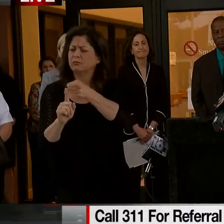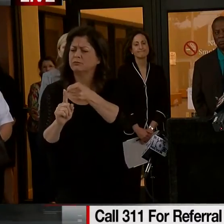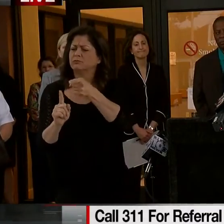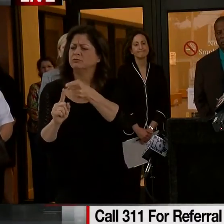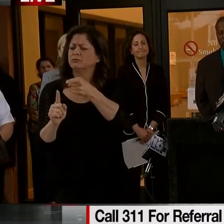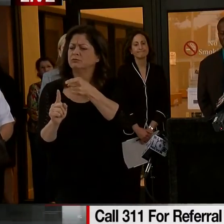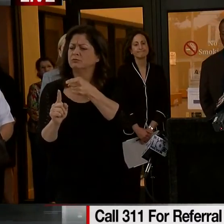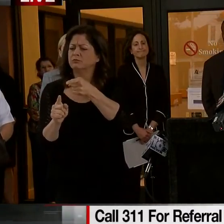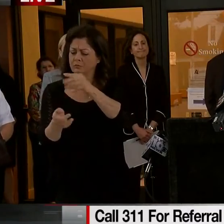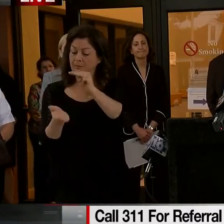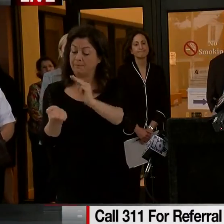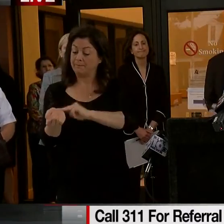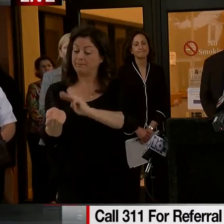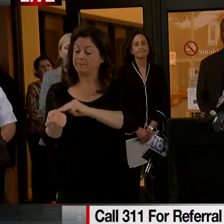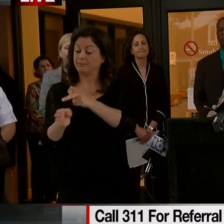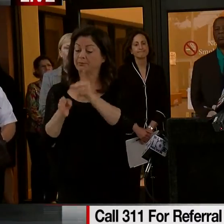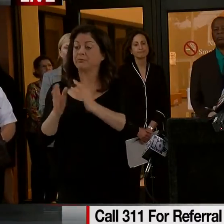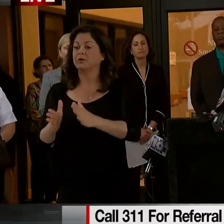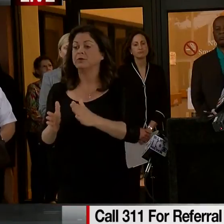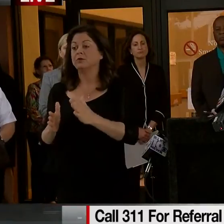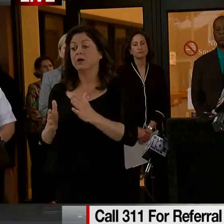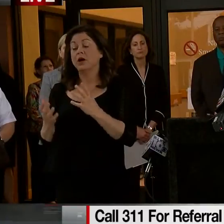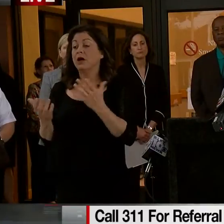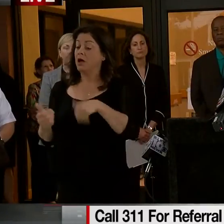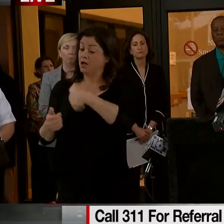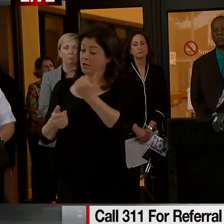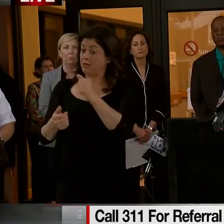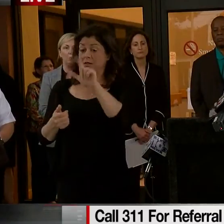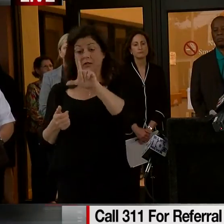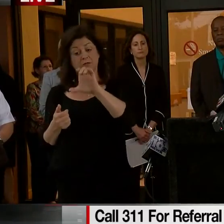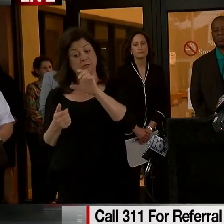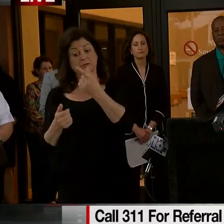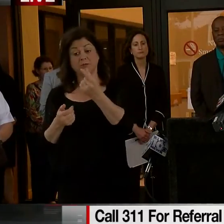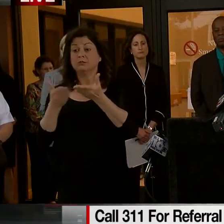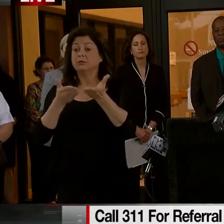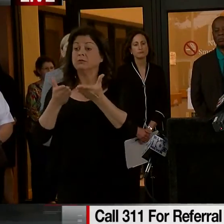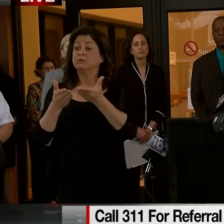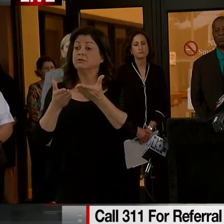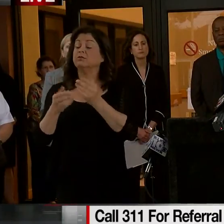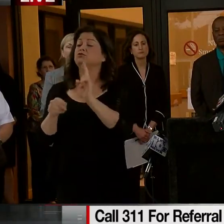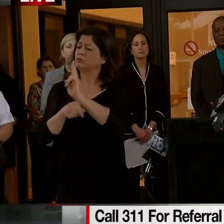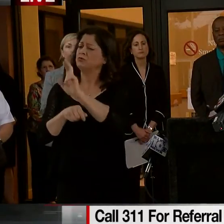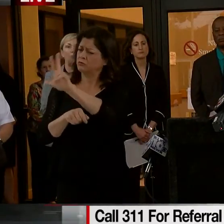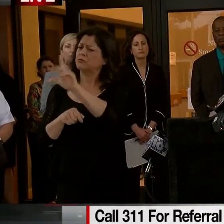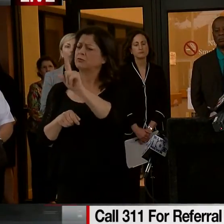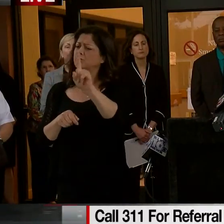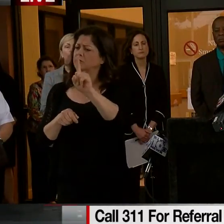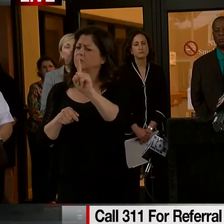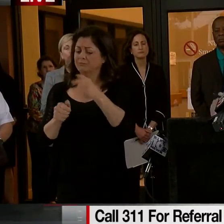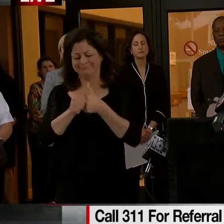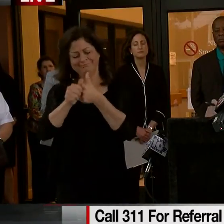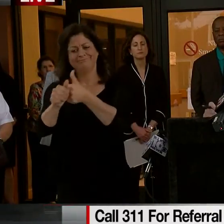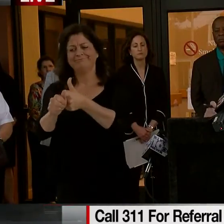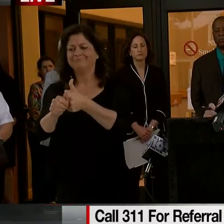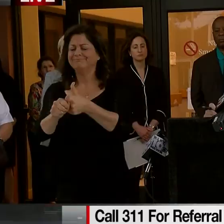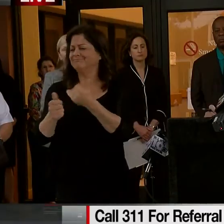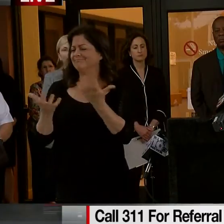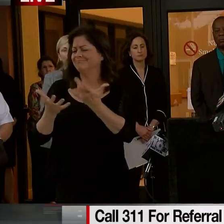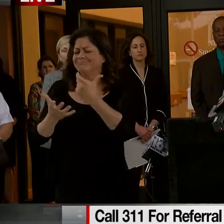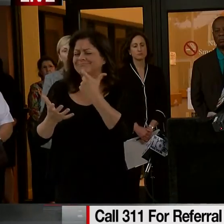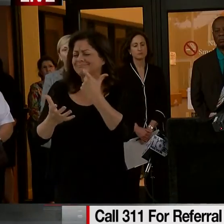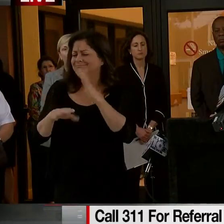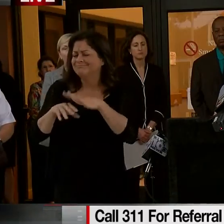use 311 for all other LCG services. Just follow the prompts. Again, I want to emphasize we have 211 as